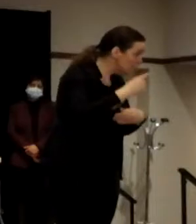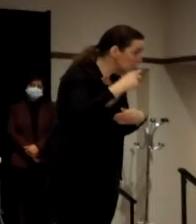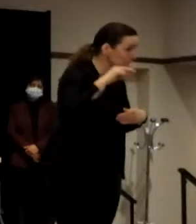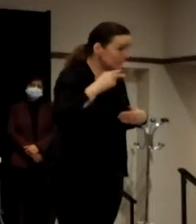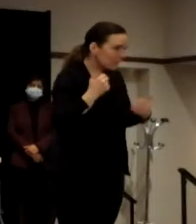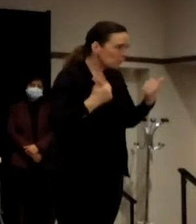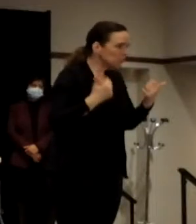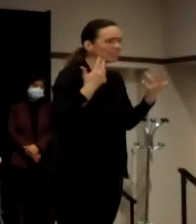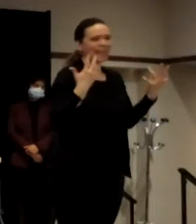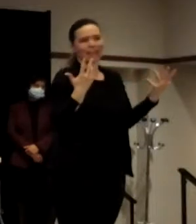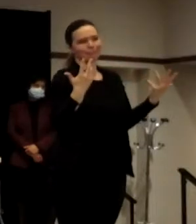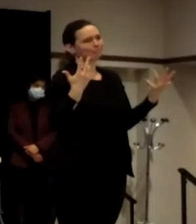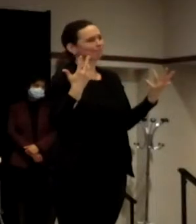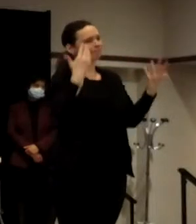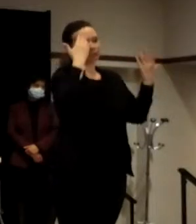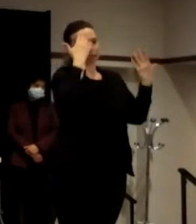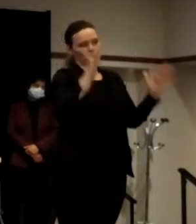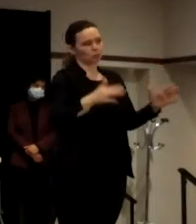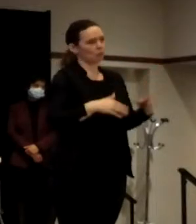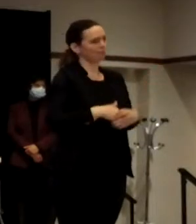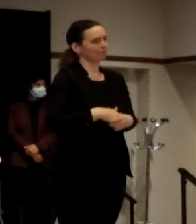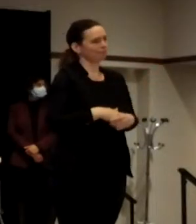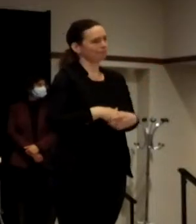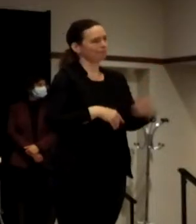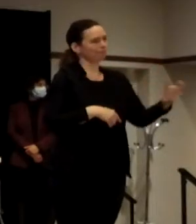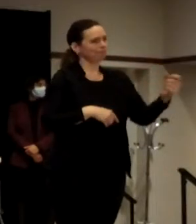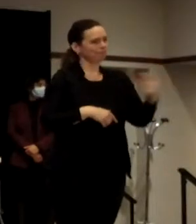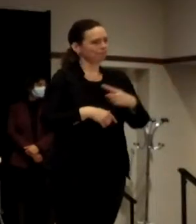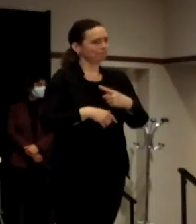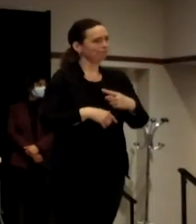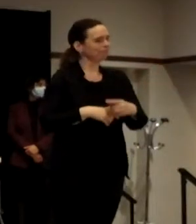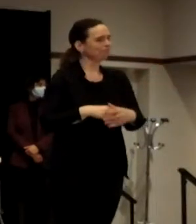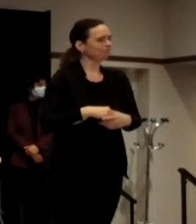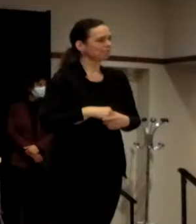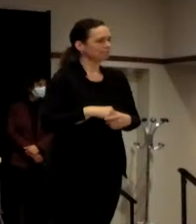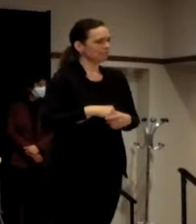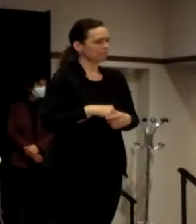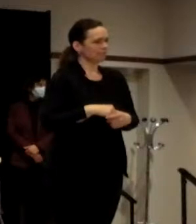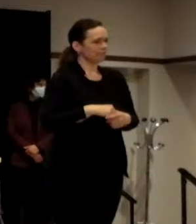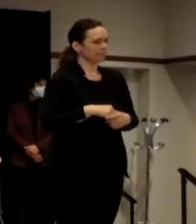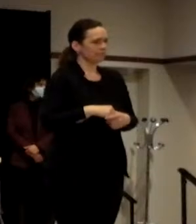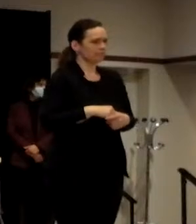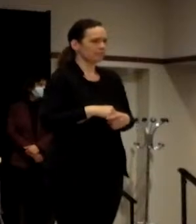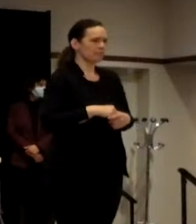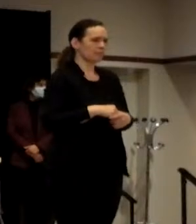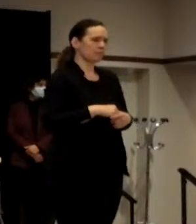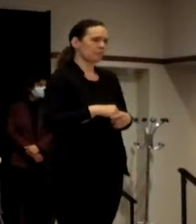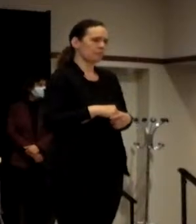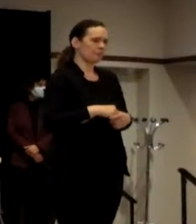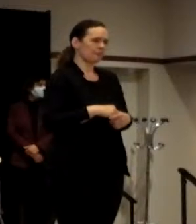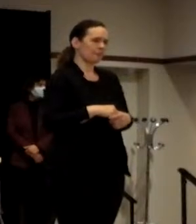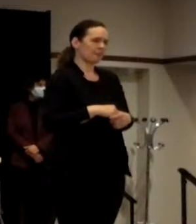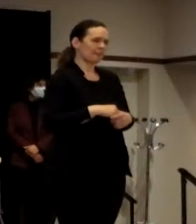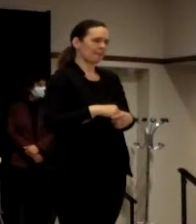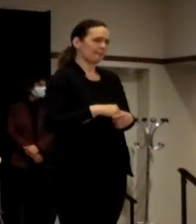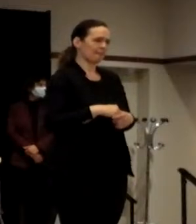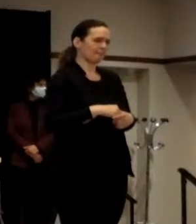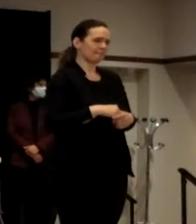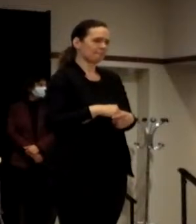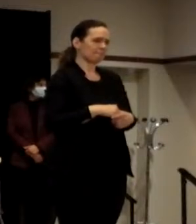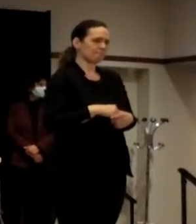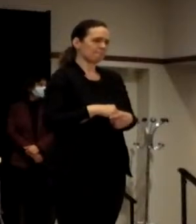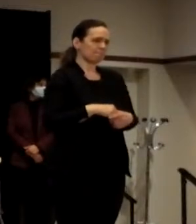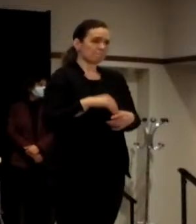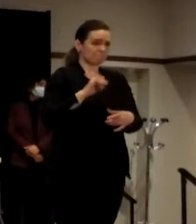if they received both shots. Yeah, there's just a lot of curiosity about whether you know, whether anyone